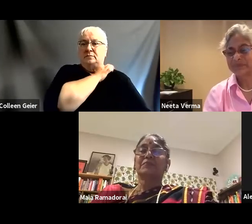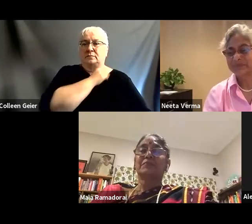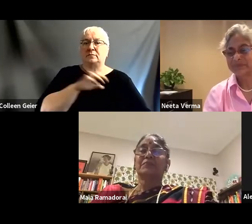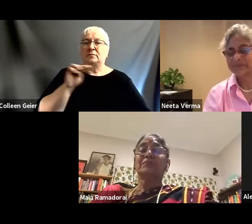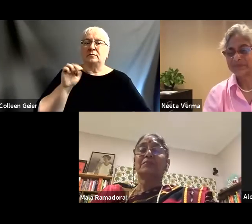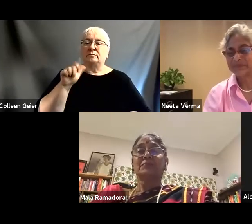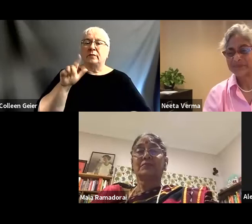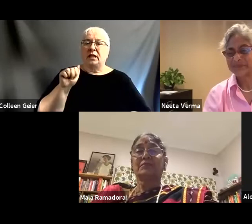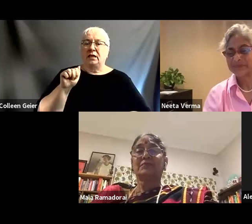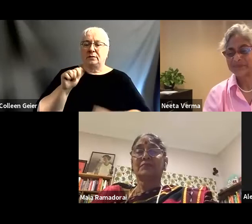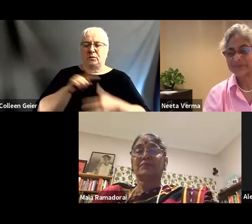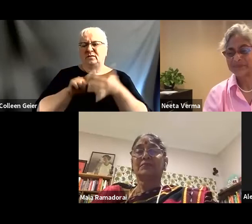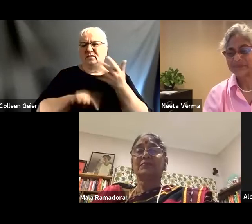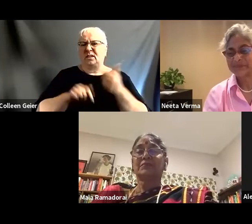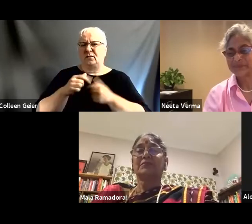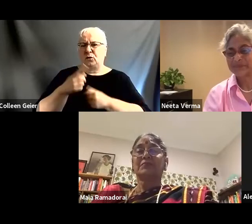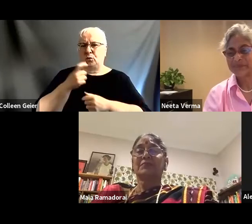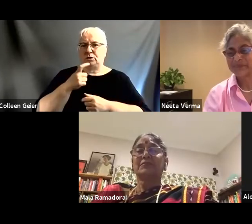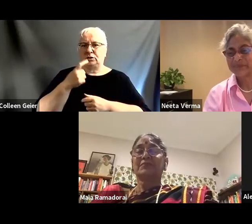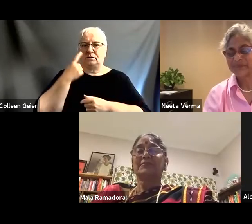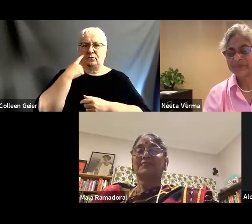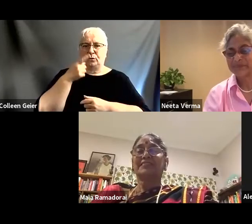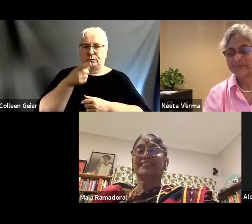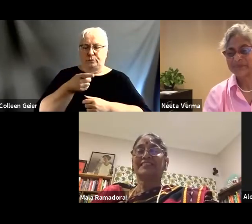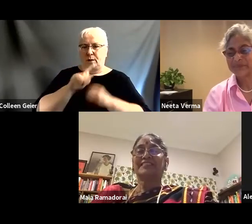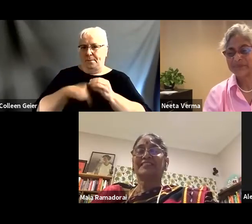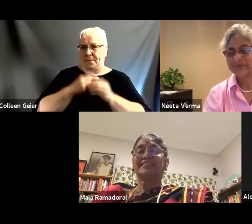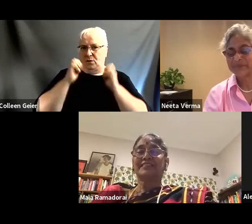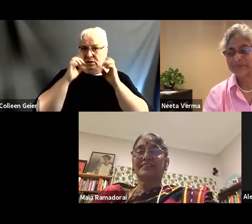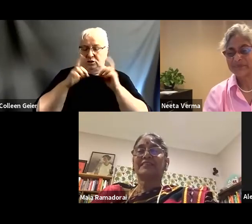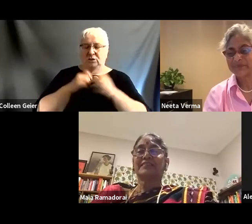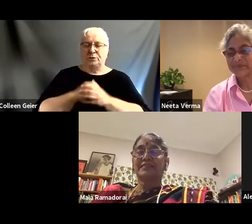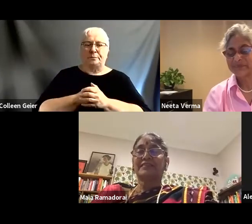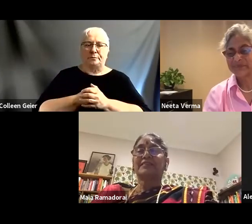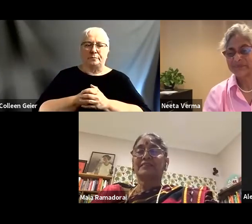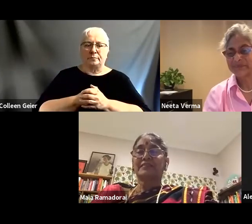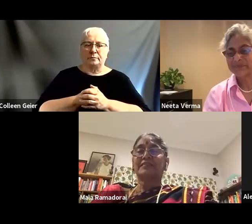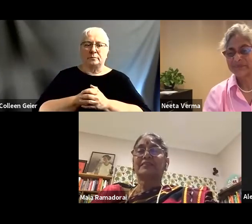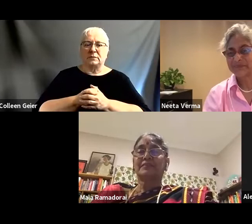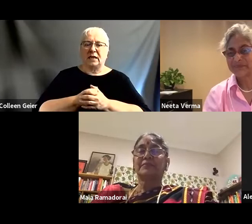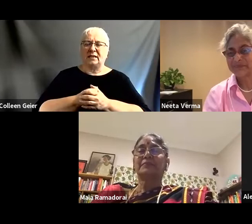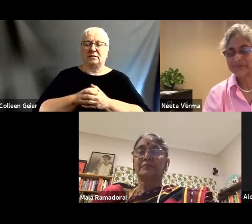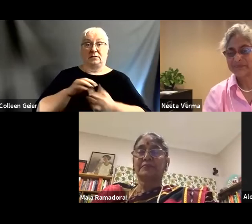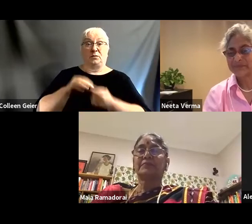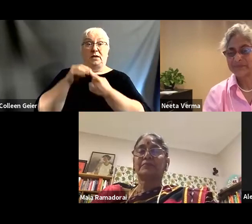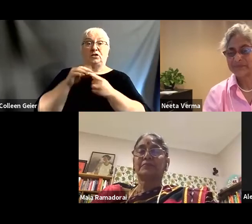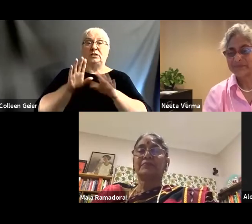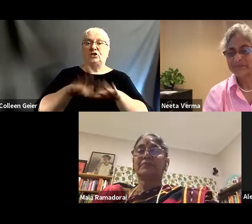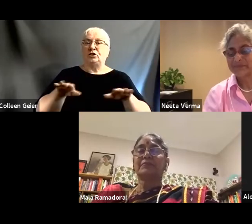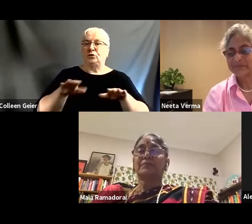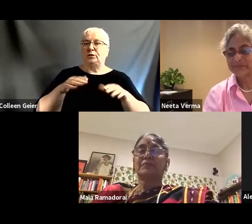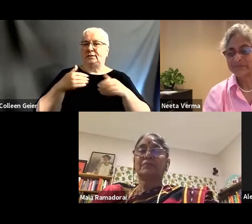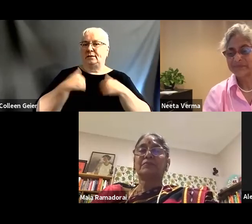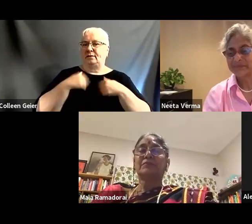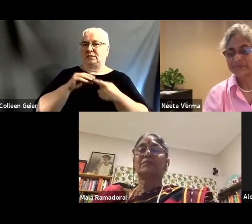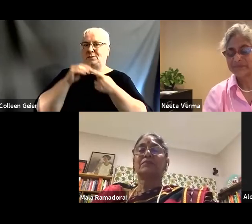Mala, there are a bunch of questions coming in for you to do with education, especially children with special needs in